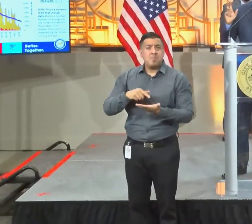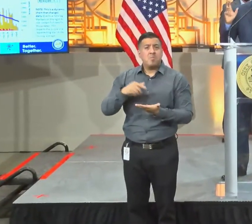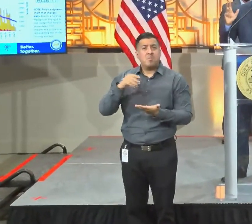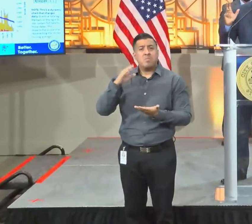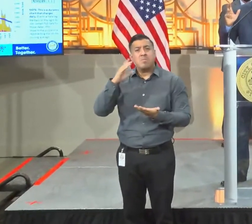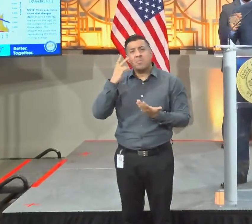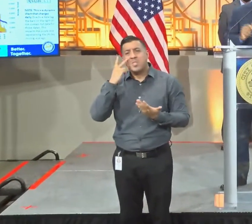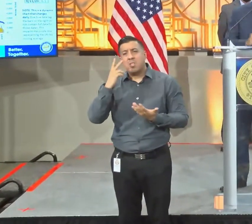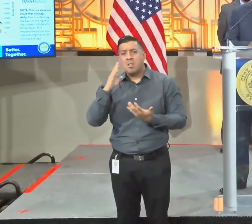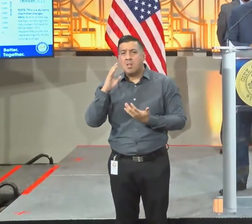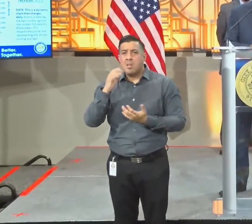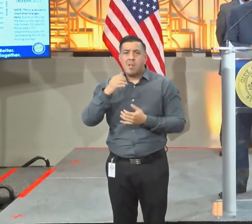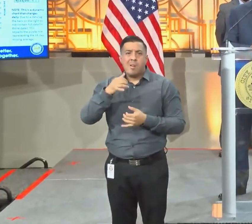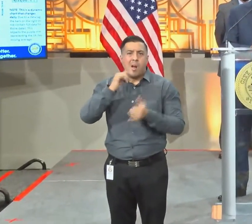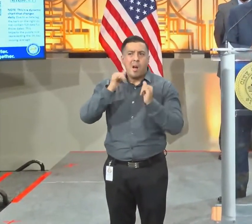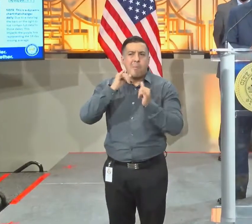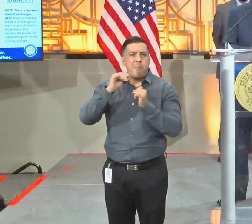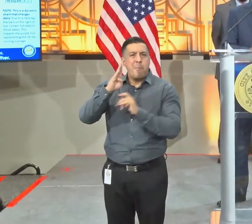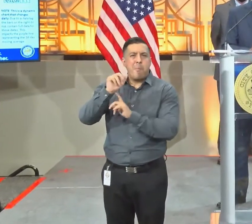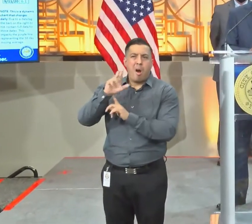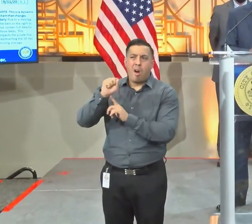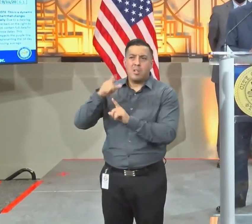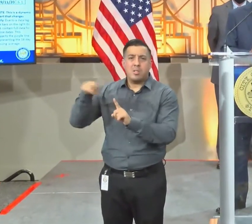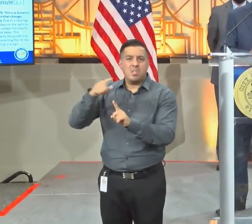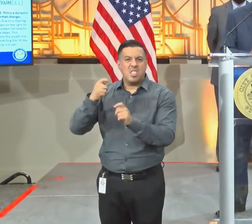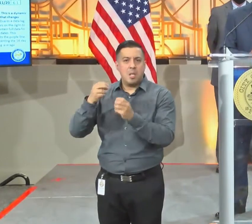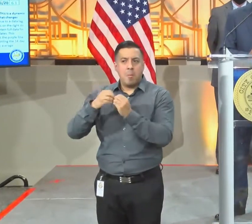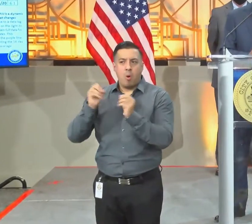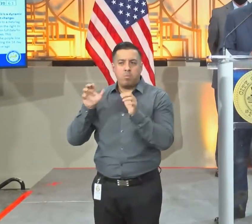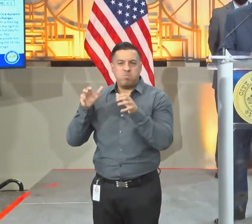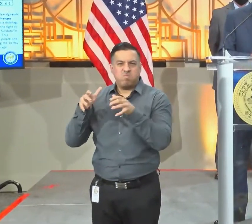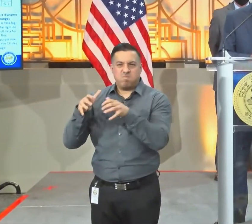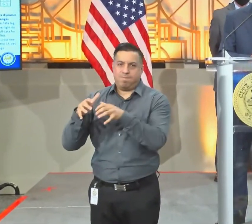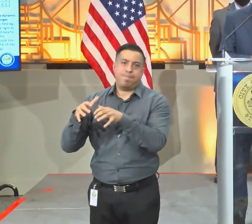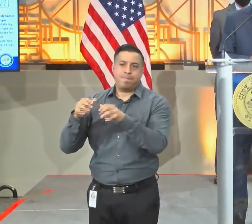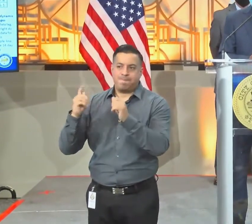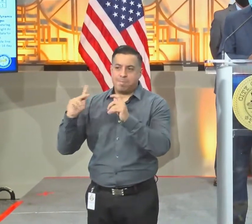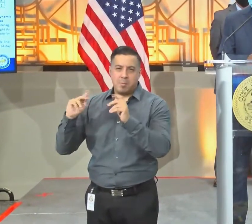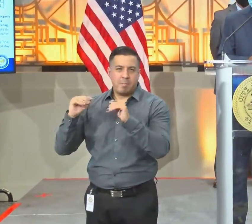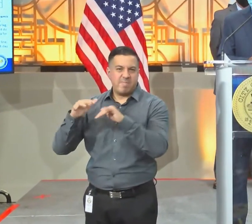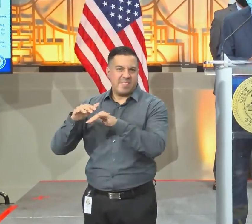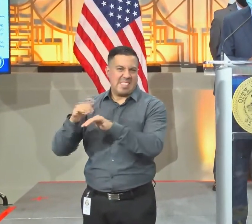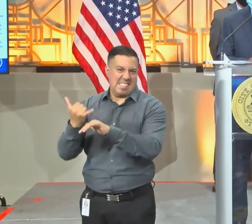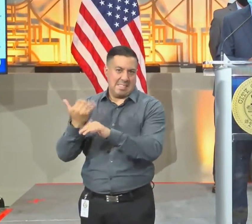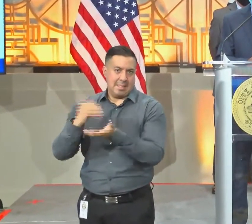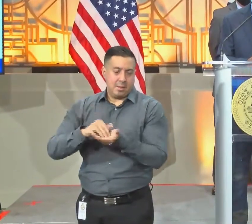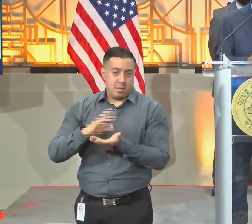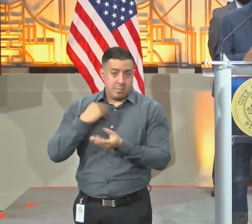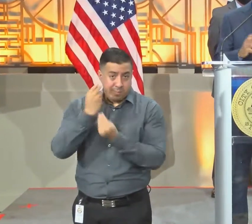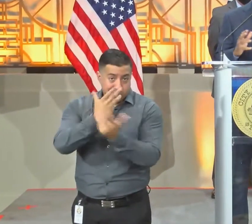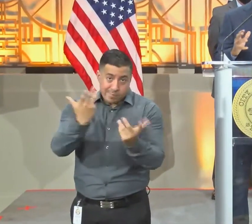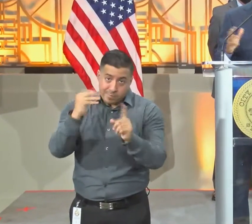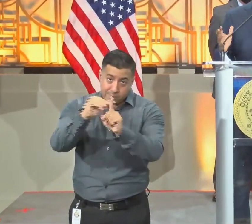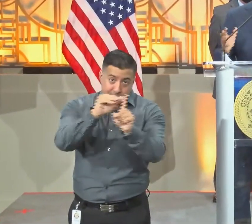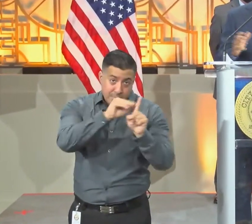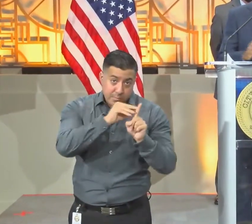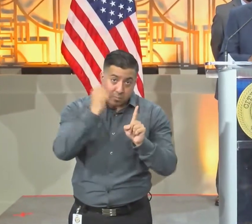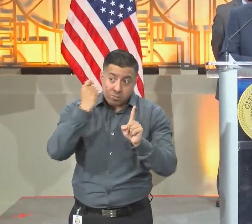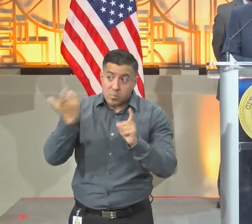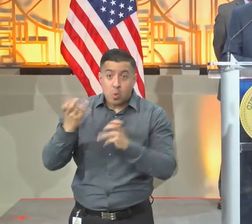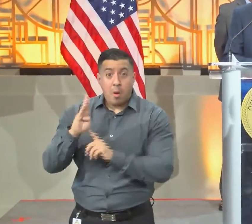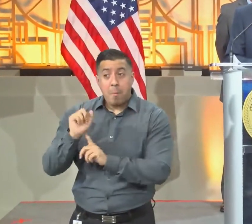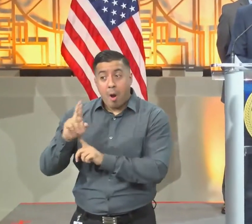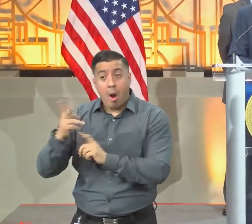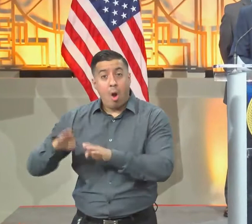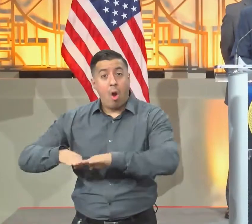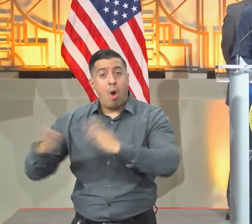bars, so to speak, are getting crowded again. So let me remind people, everybody wanted bars to open,